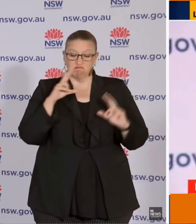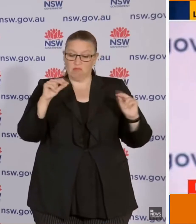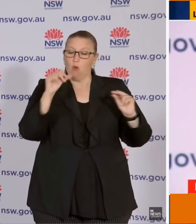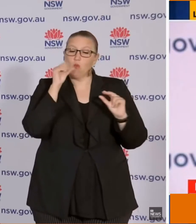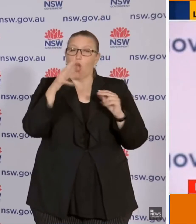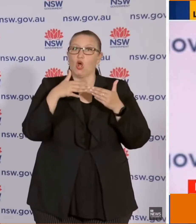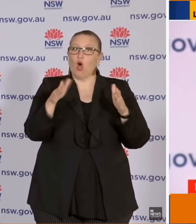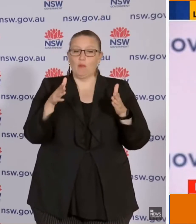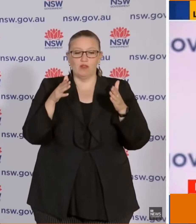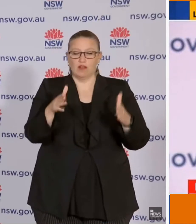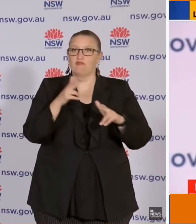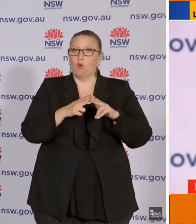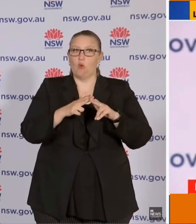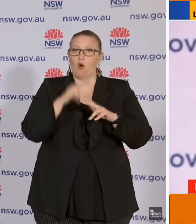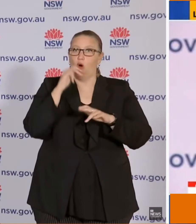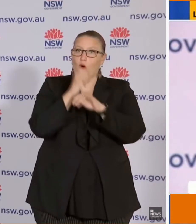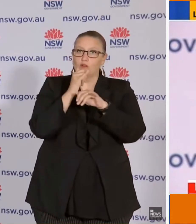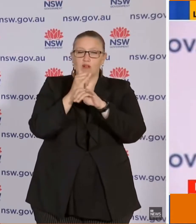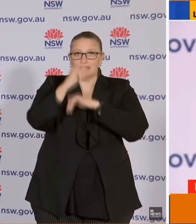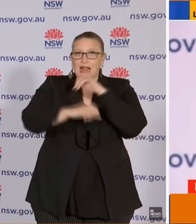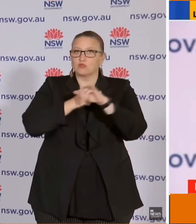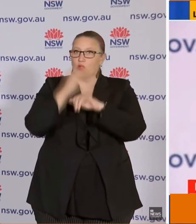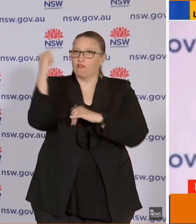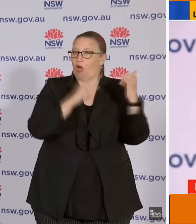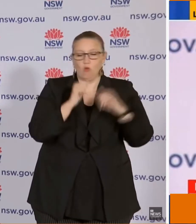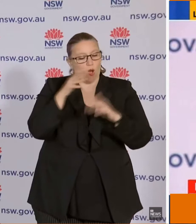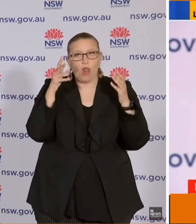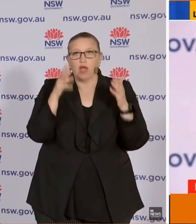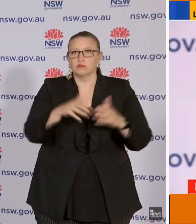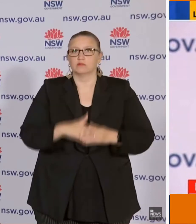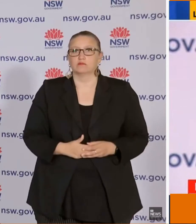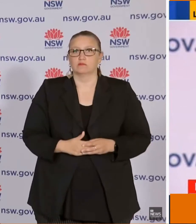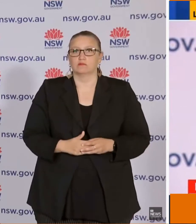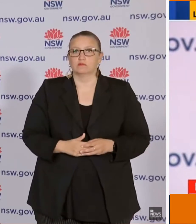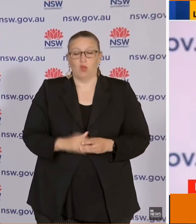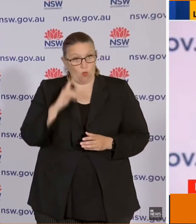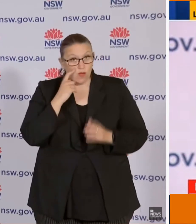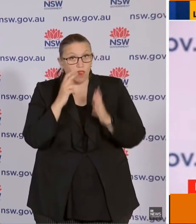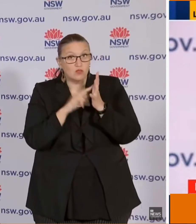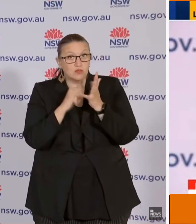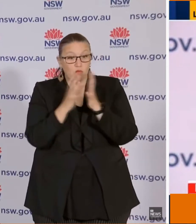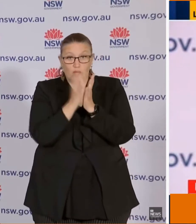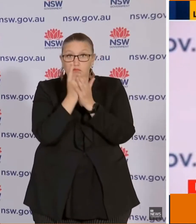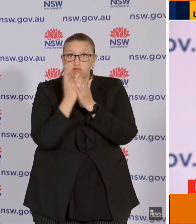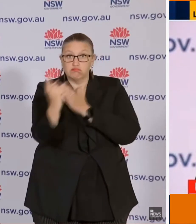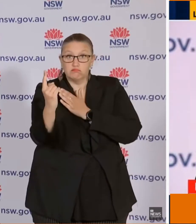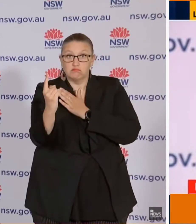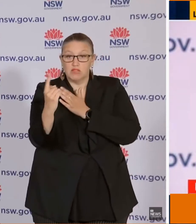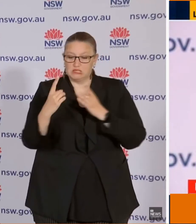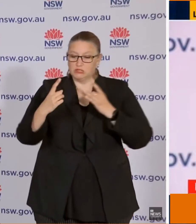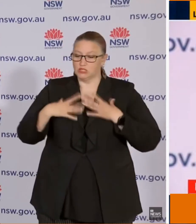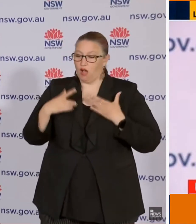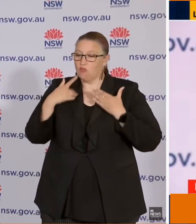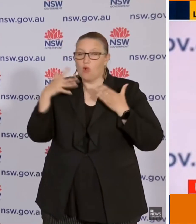will follow what is in the national plan that every single Premier has signed up to. Now, I hope Premiers don't back away from that plan.